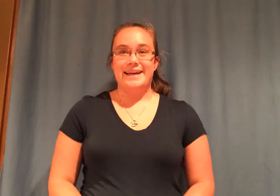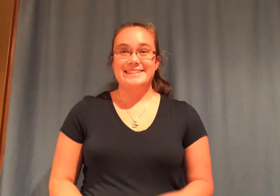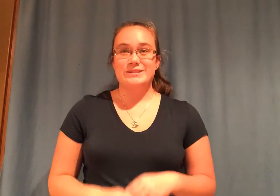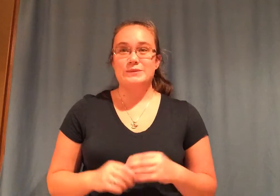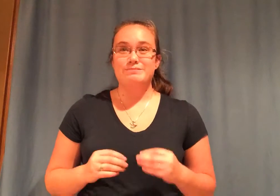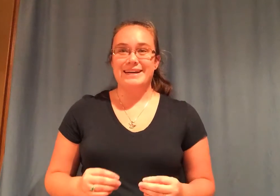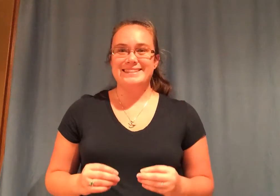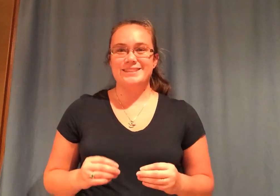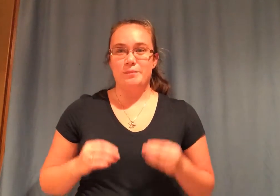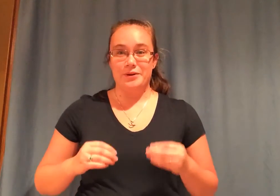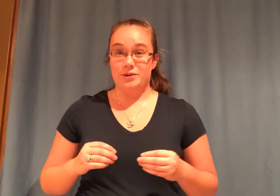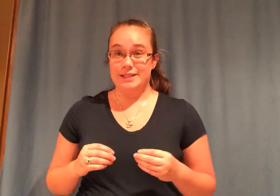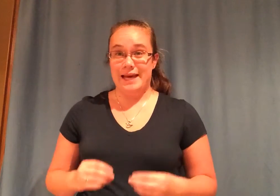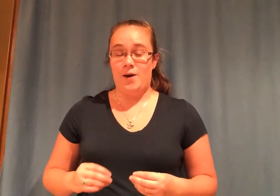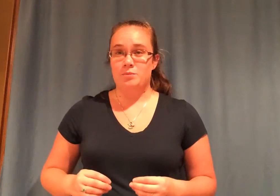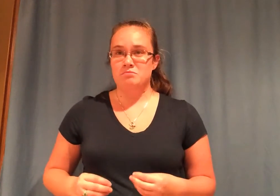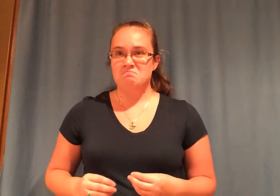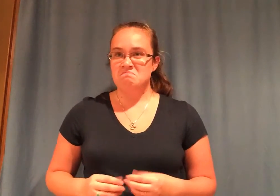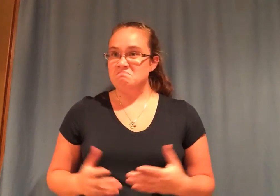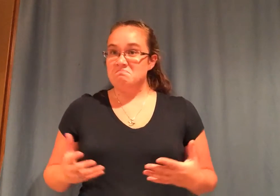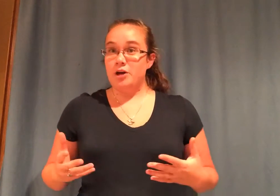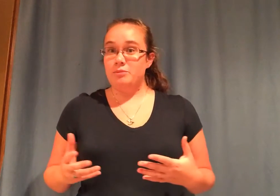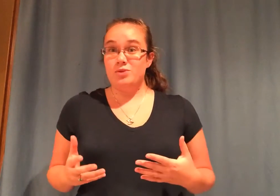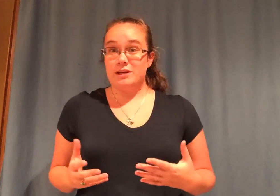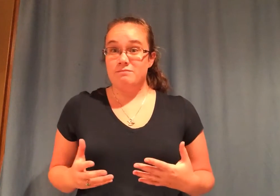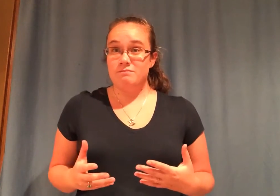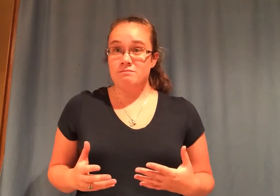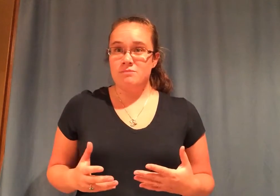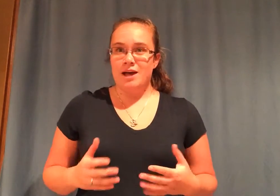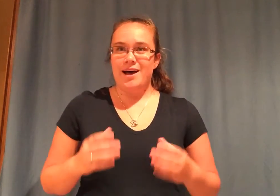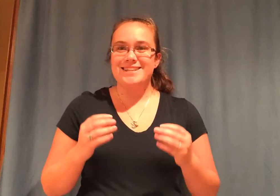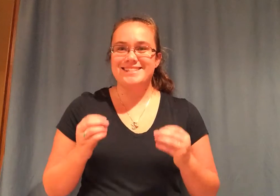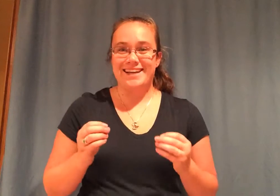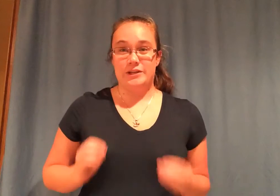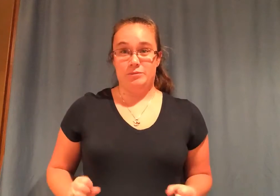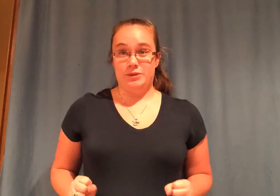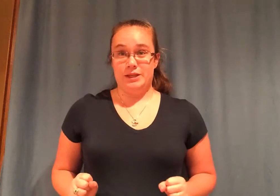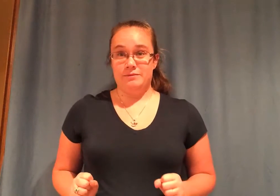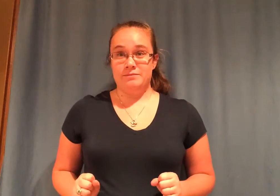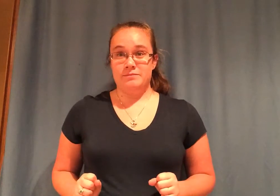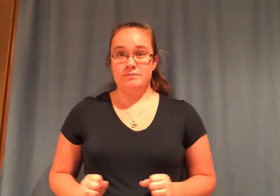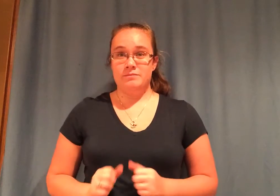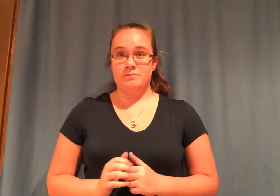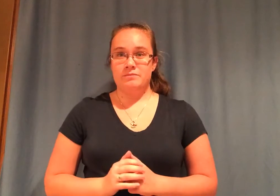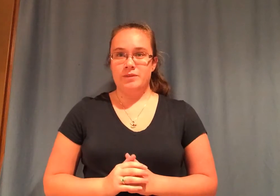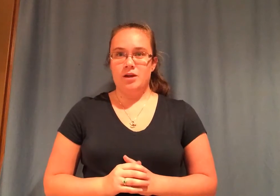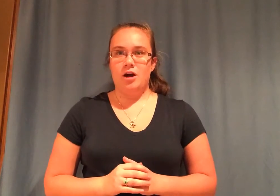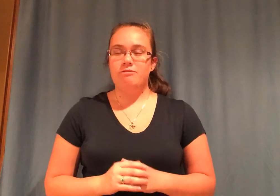Yes, we must build a town, a community, a signing community, a